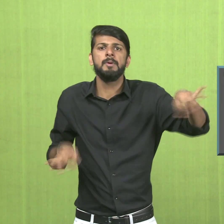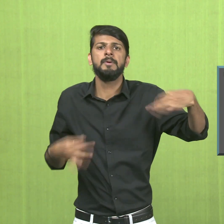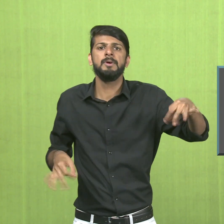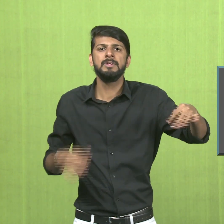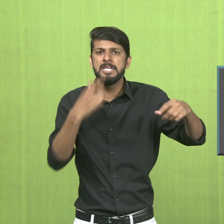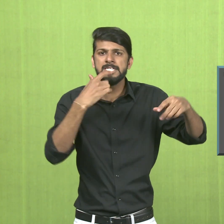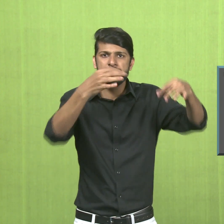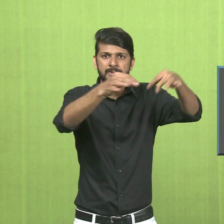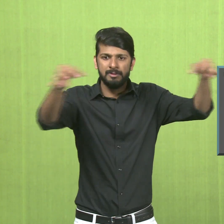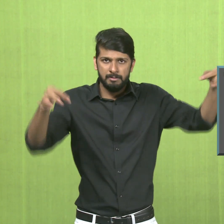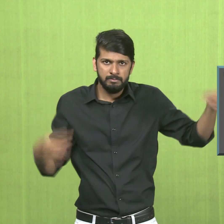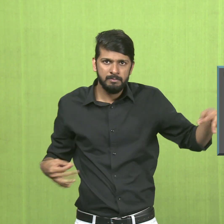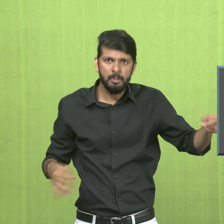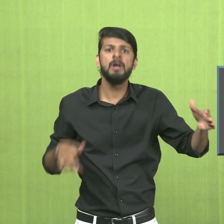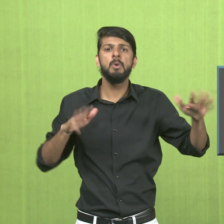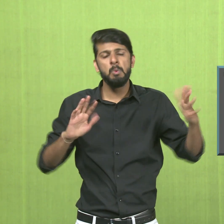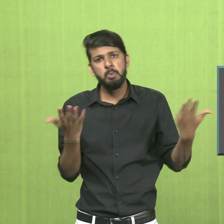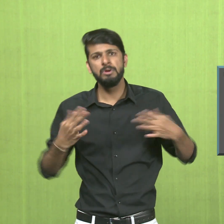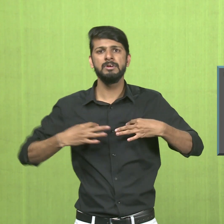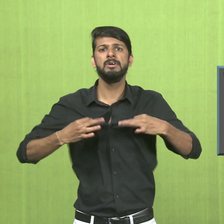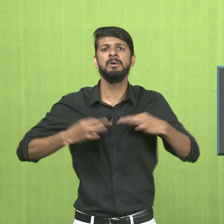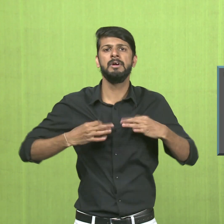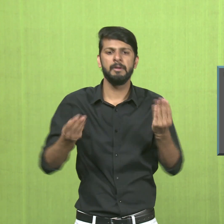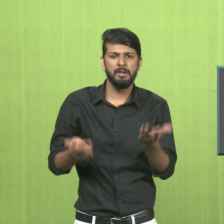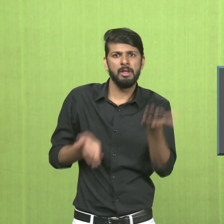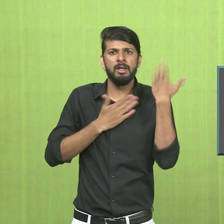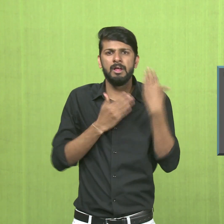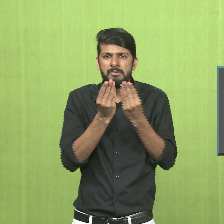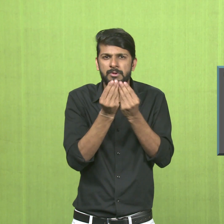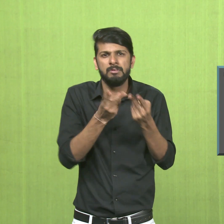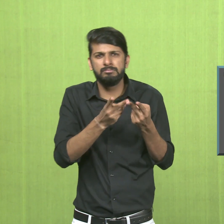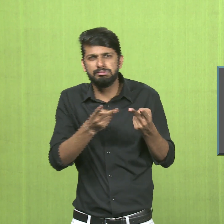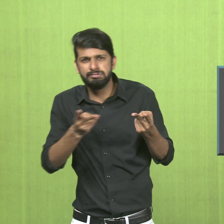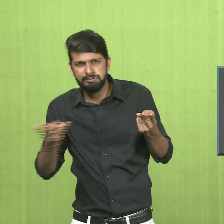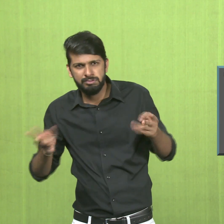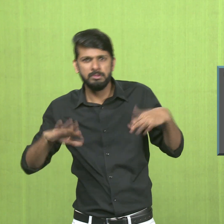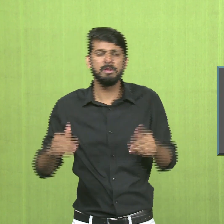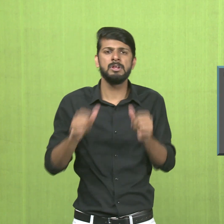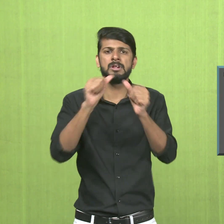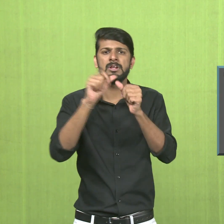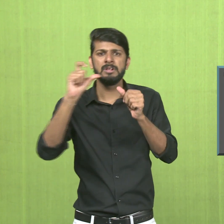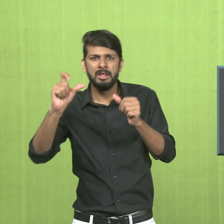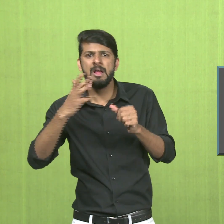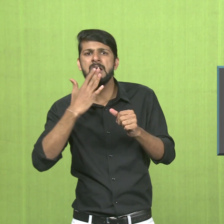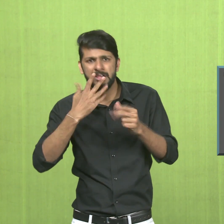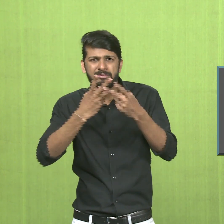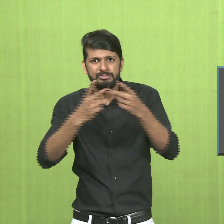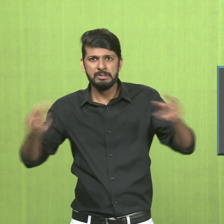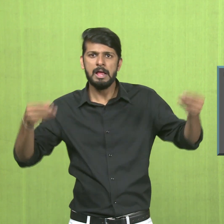now starting to experiment and paint these on paper as well as fabric with acrylic colors